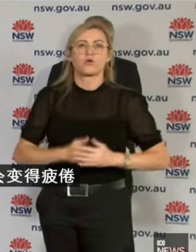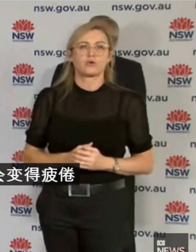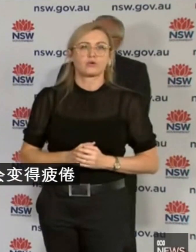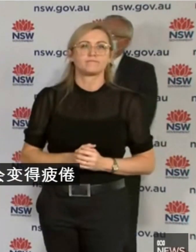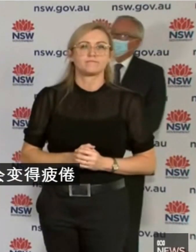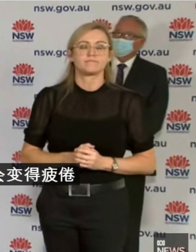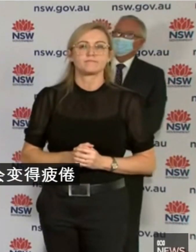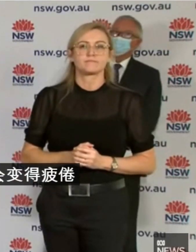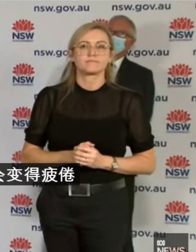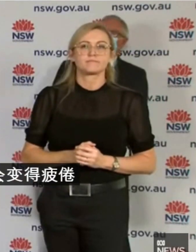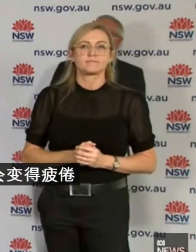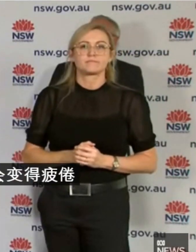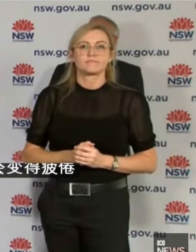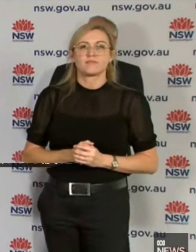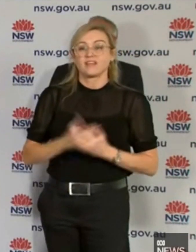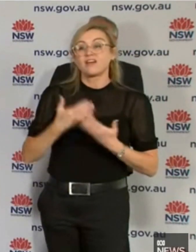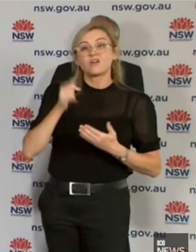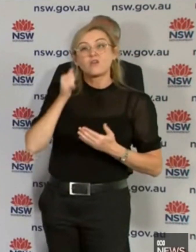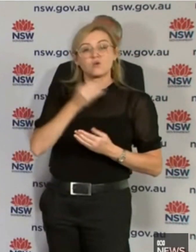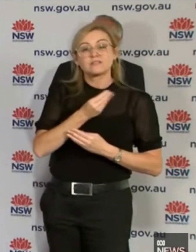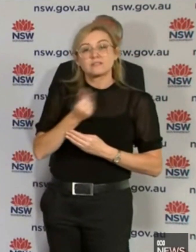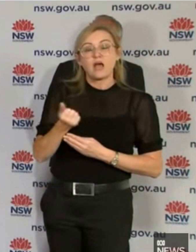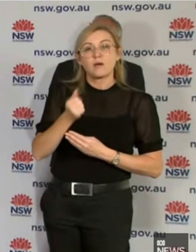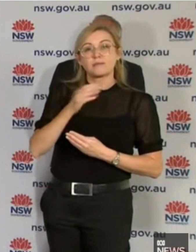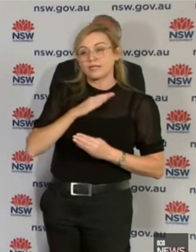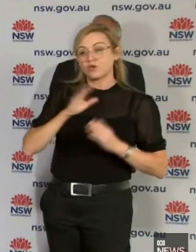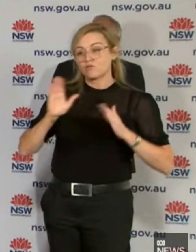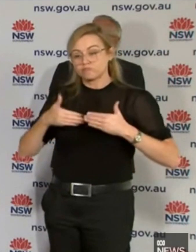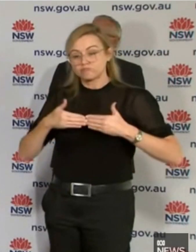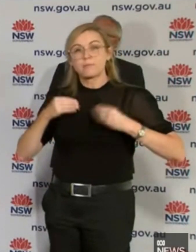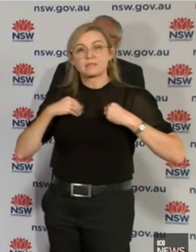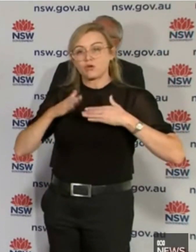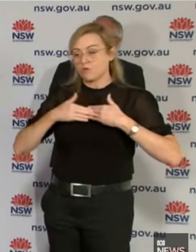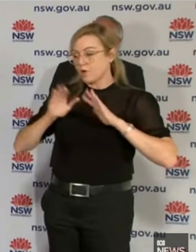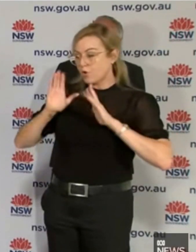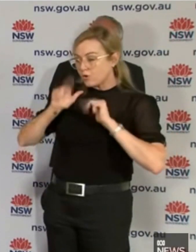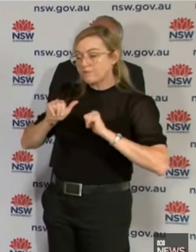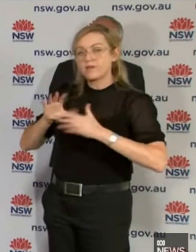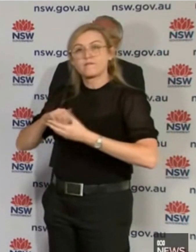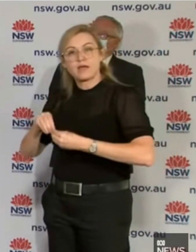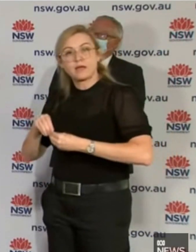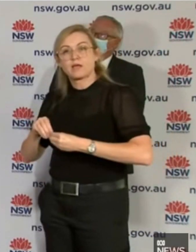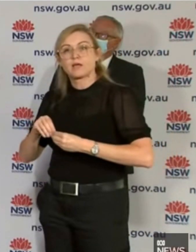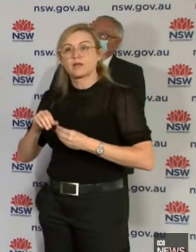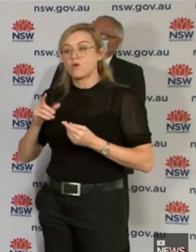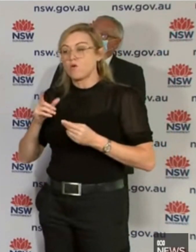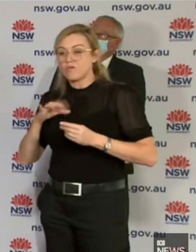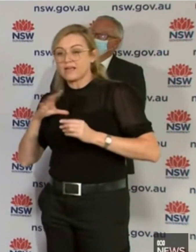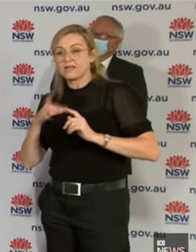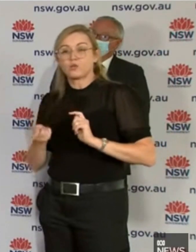or unwell or need to look after family members. They've also been deployed into unusual models of care that we haven't done